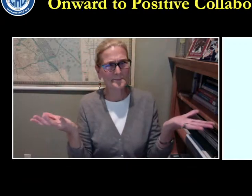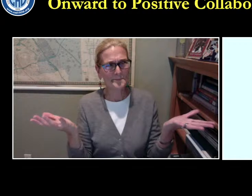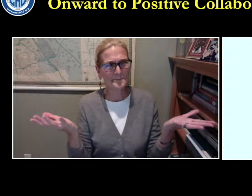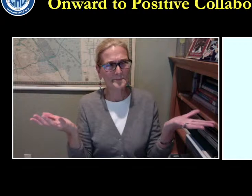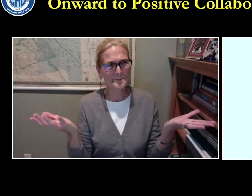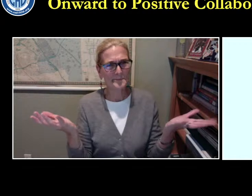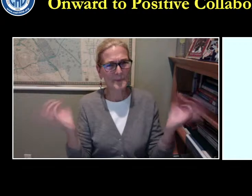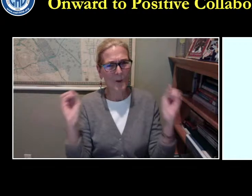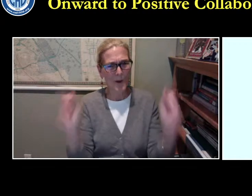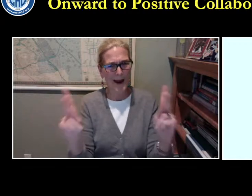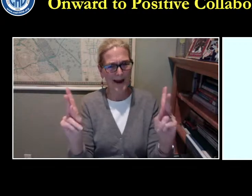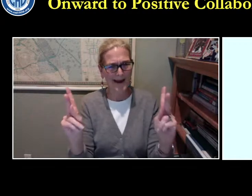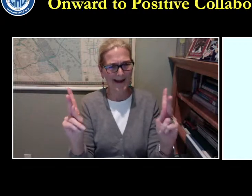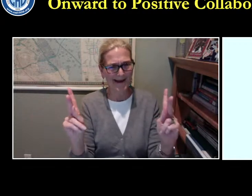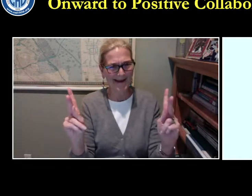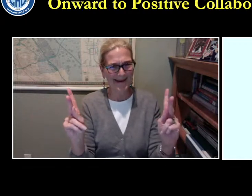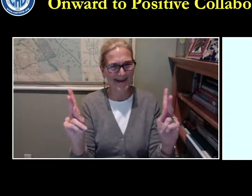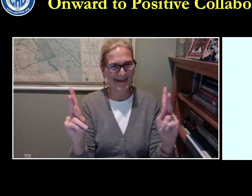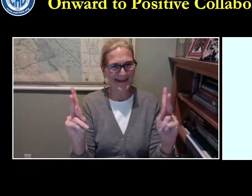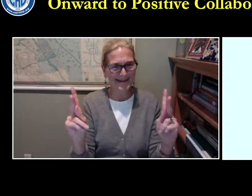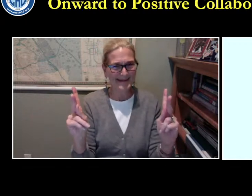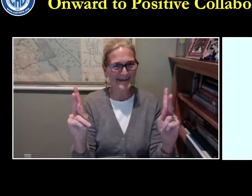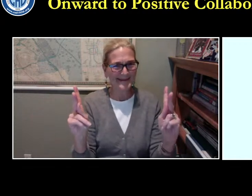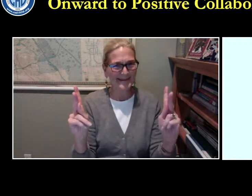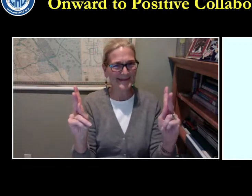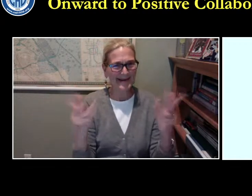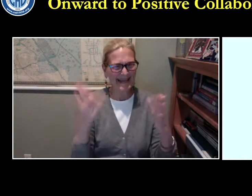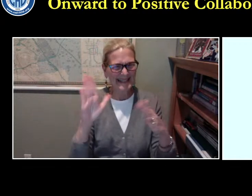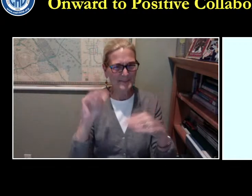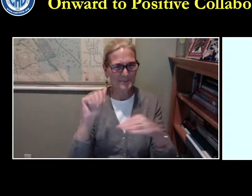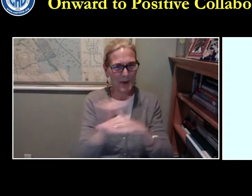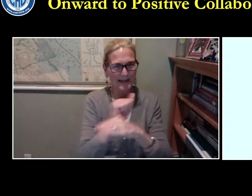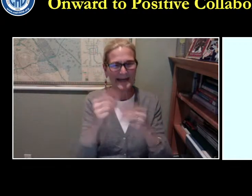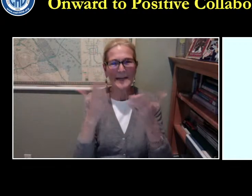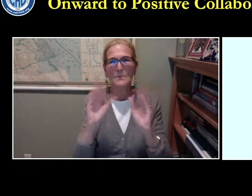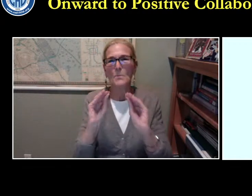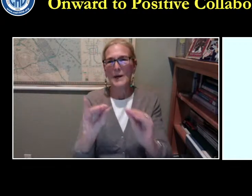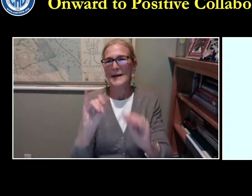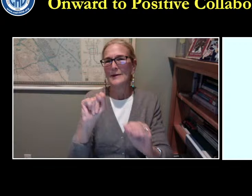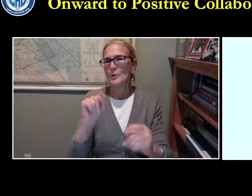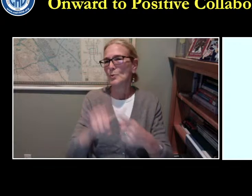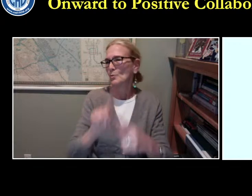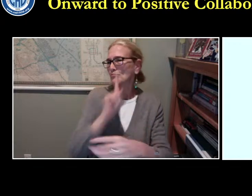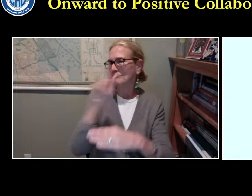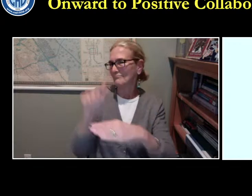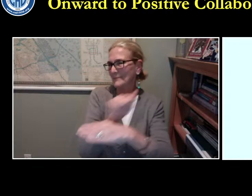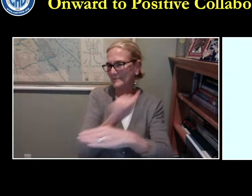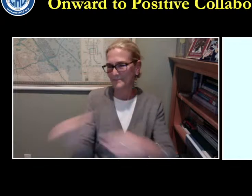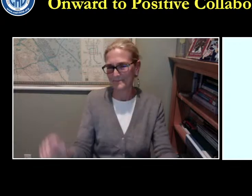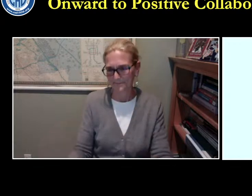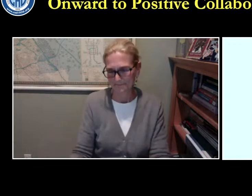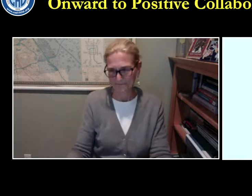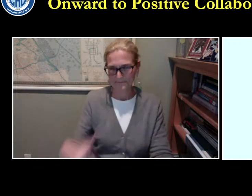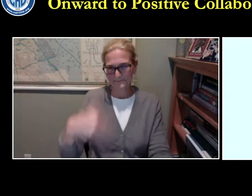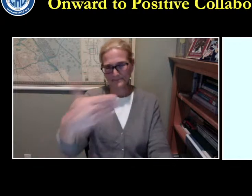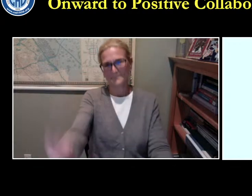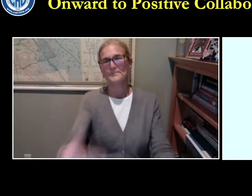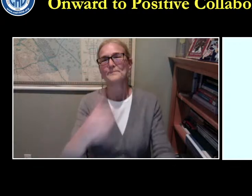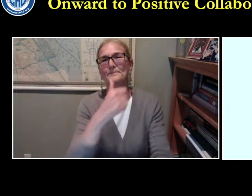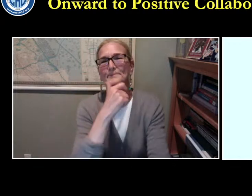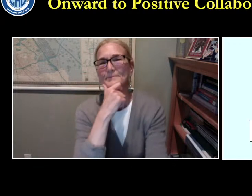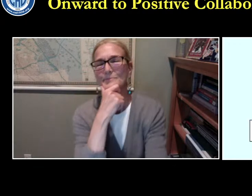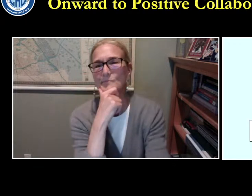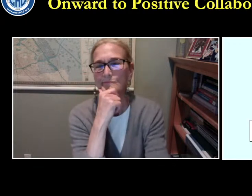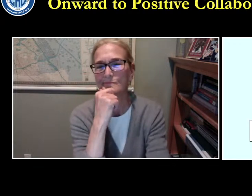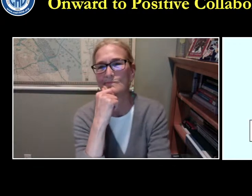emphasize that deaf adults are essential to their programs. So, okay, there's a pattern. Let's put it